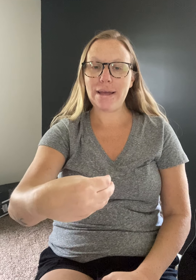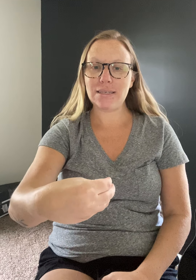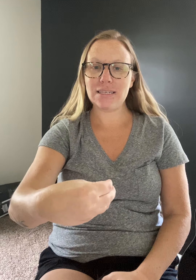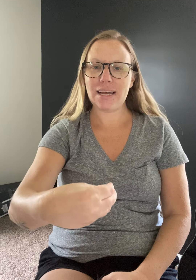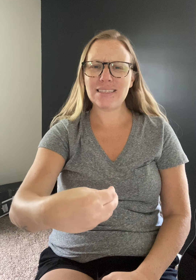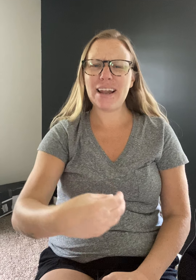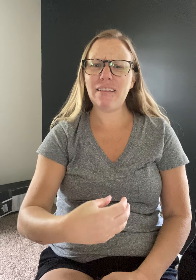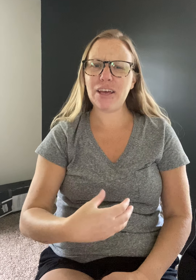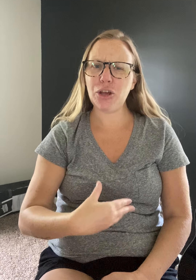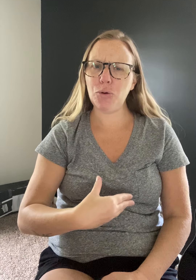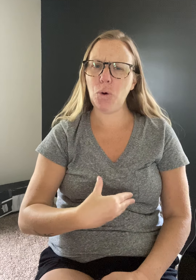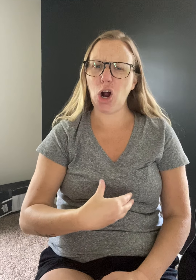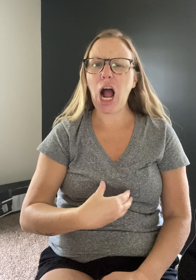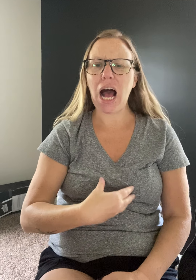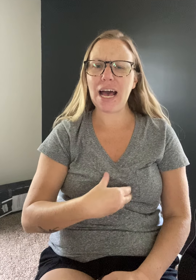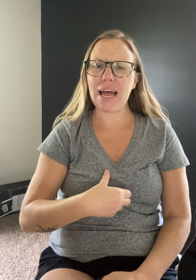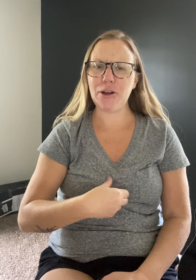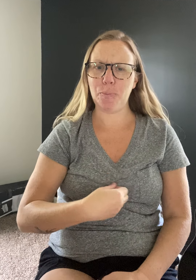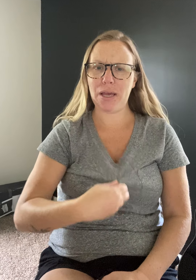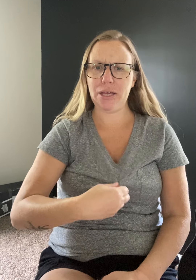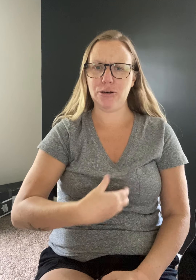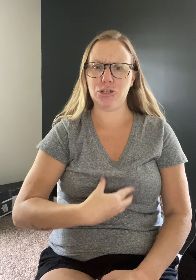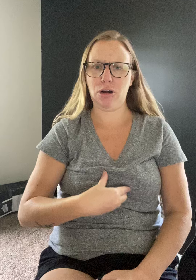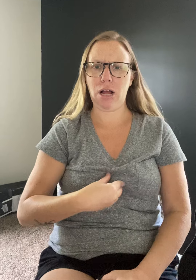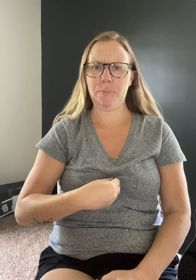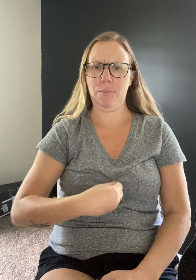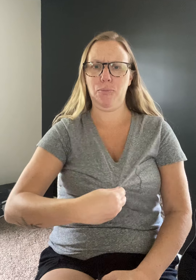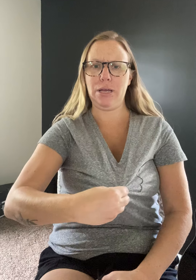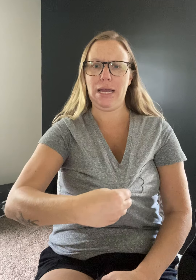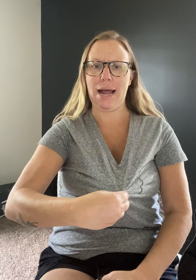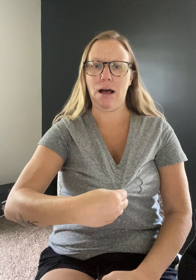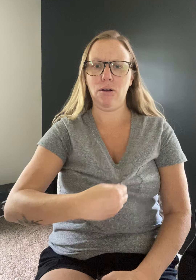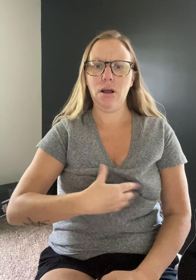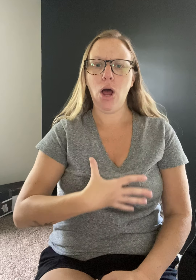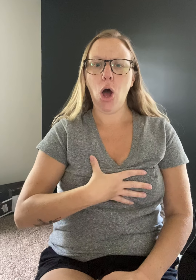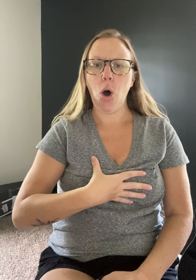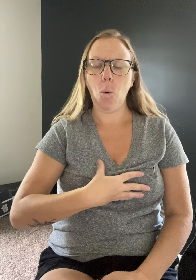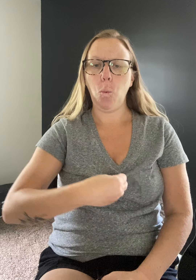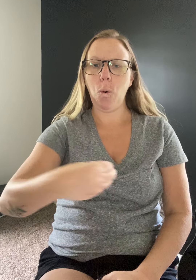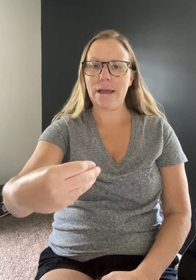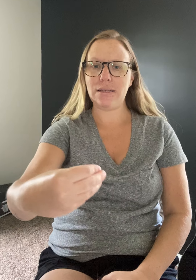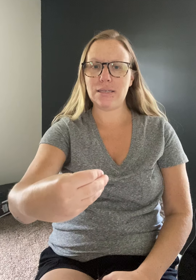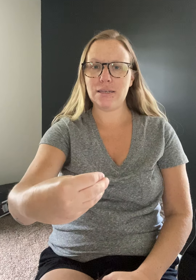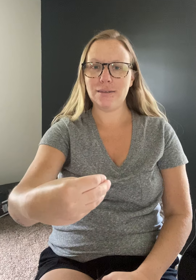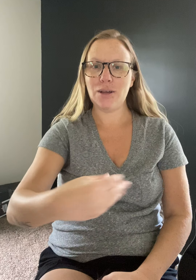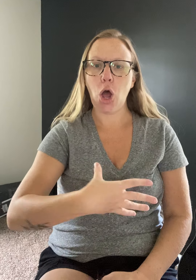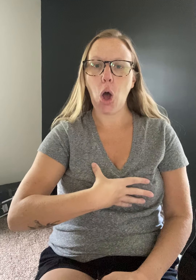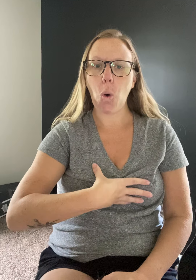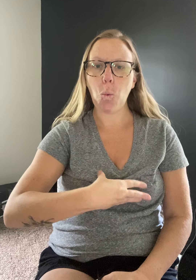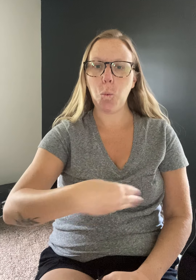white. It's kind of like you are hot and you're picking your shirt up and bringing it out. White,